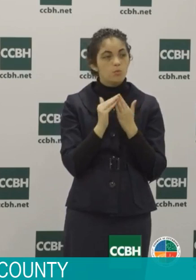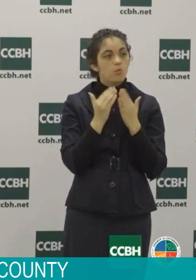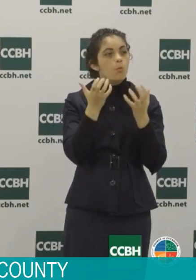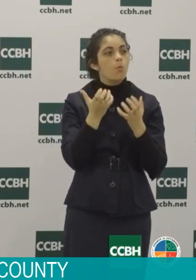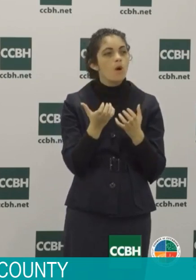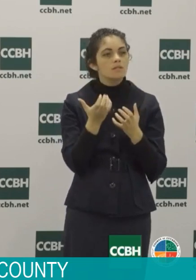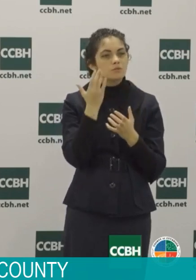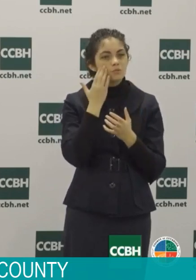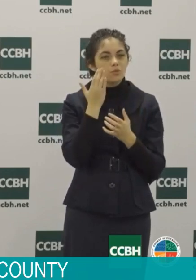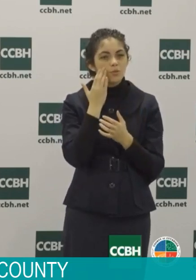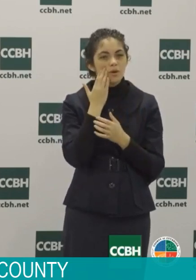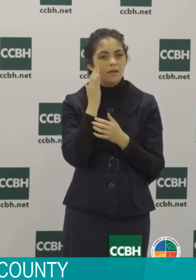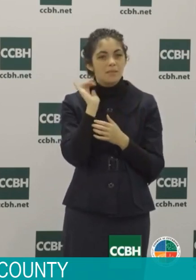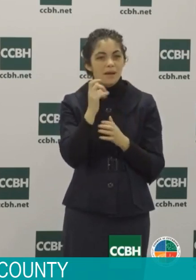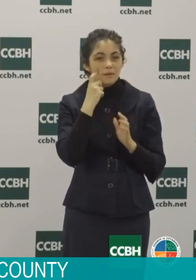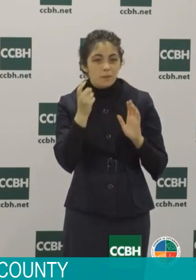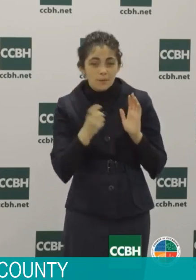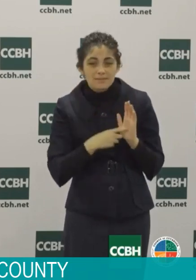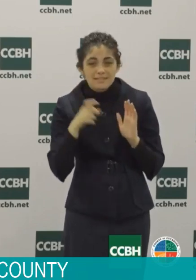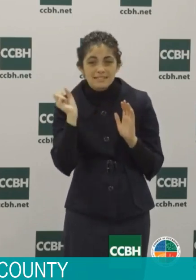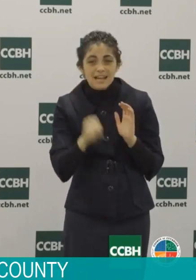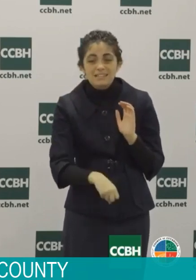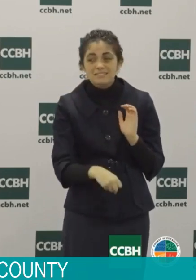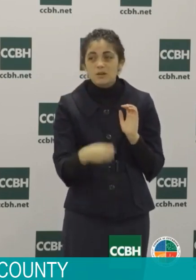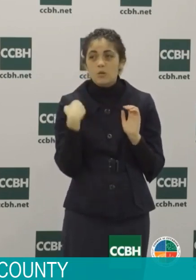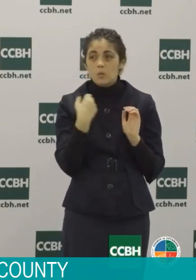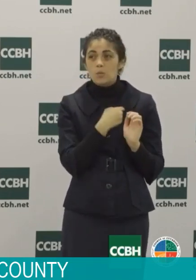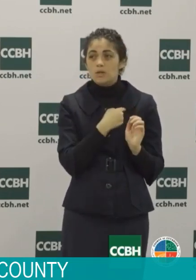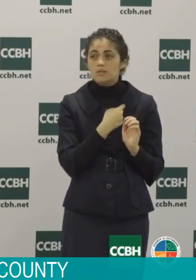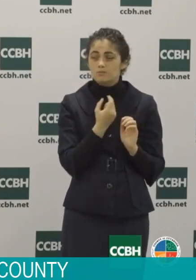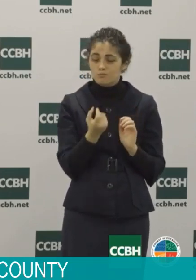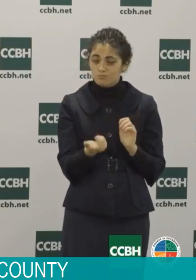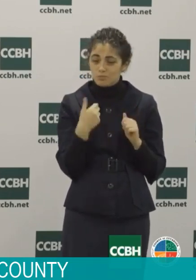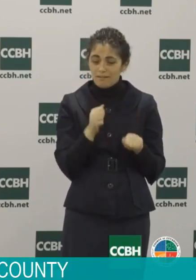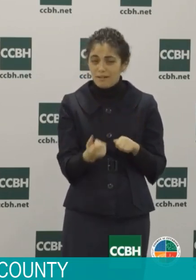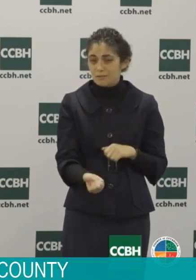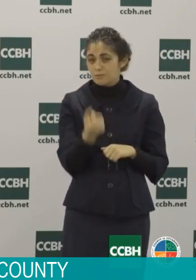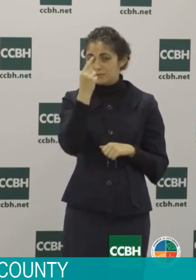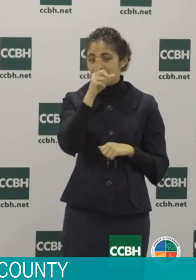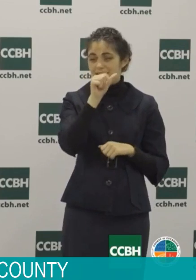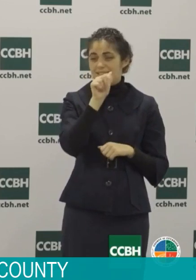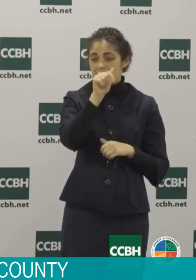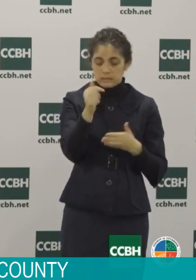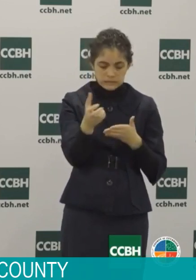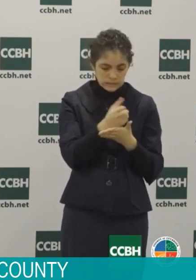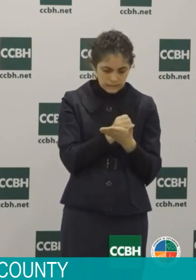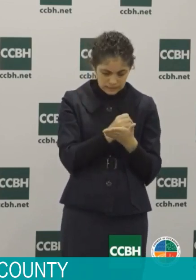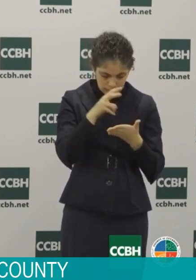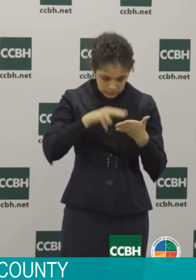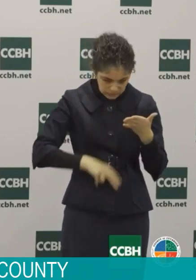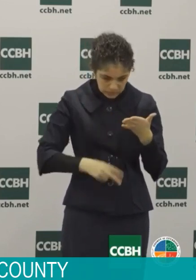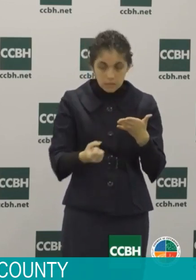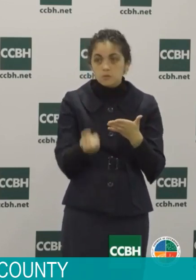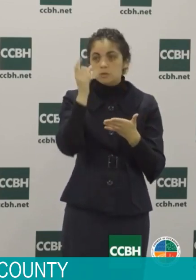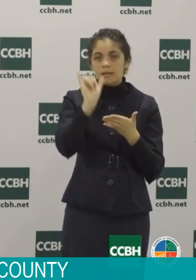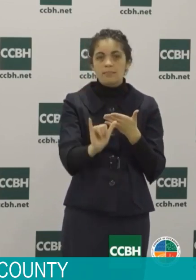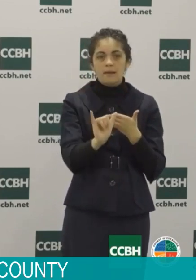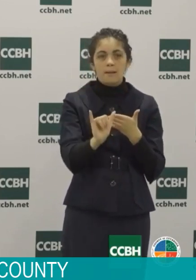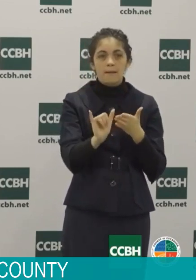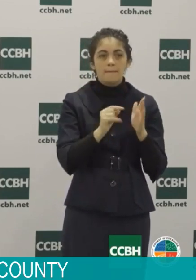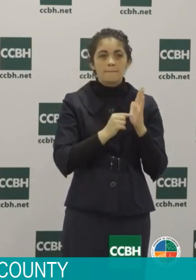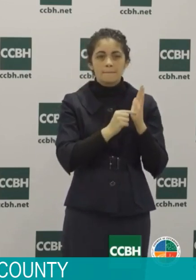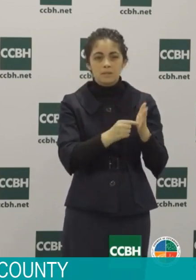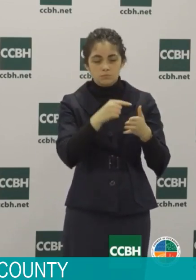morning with just that notice that yes, we're really trying to understand our data. We're trying to understand these models. But